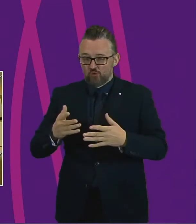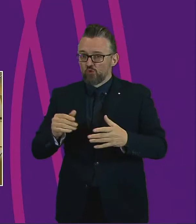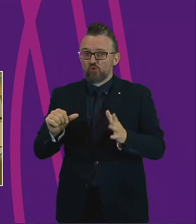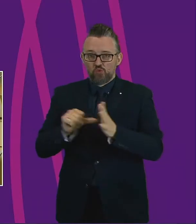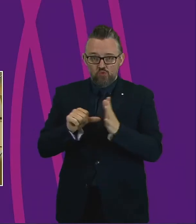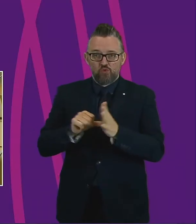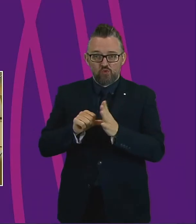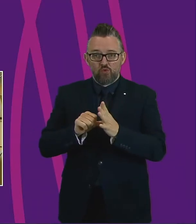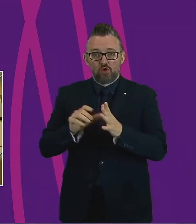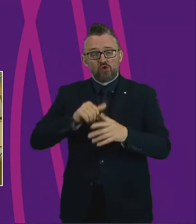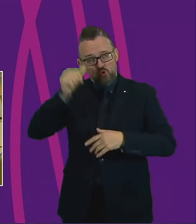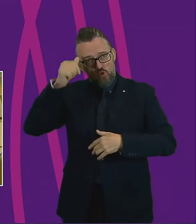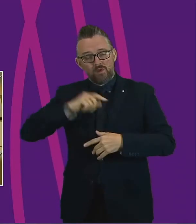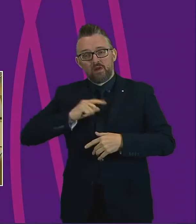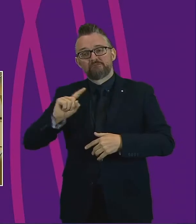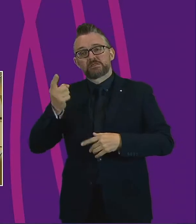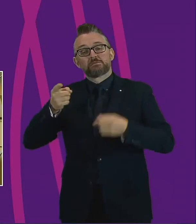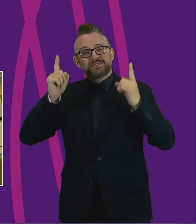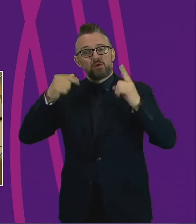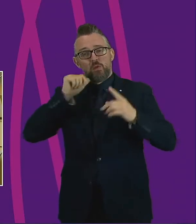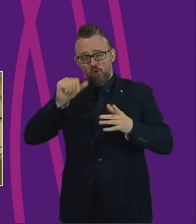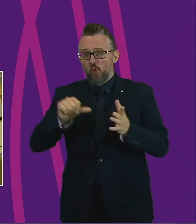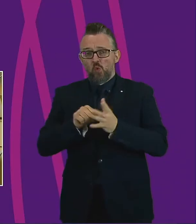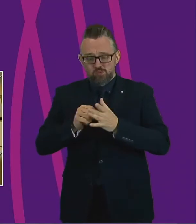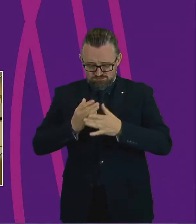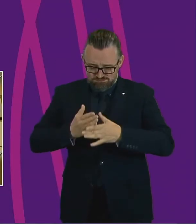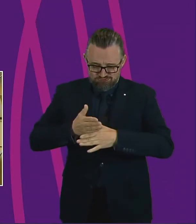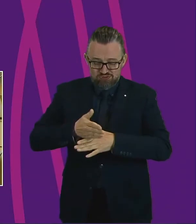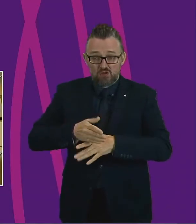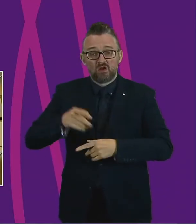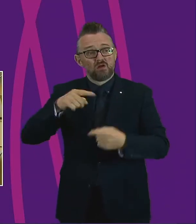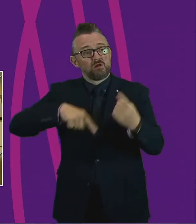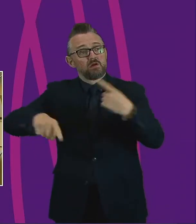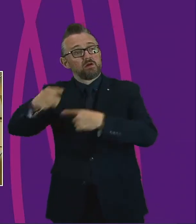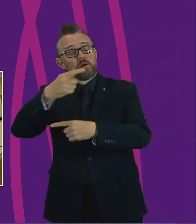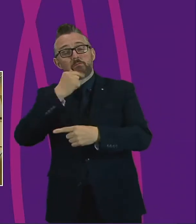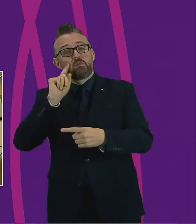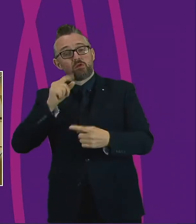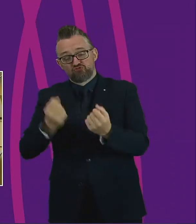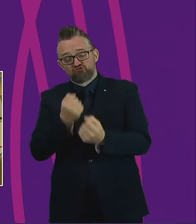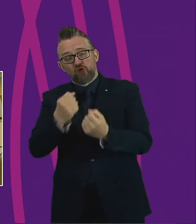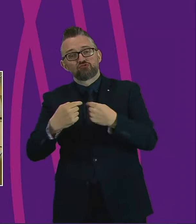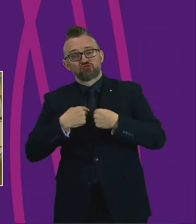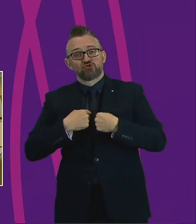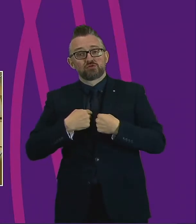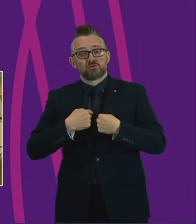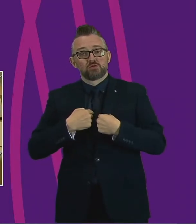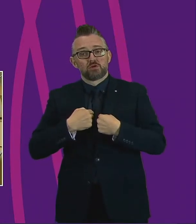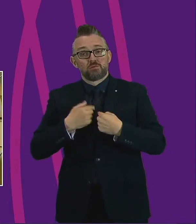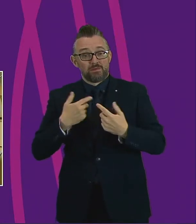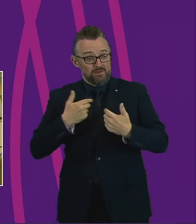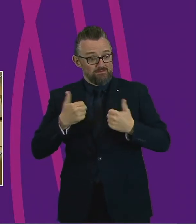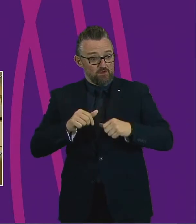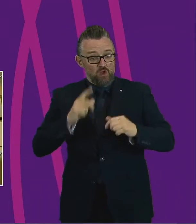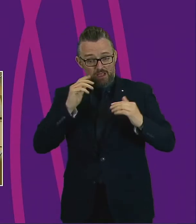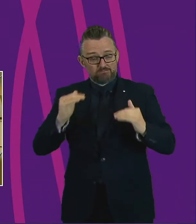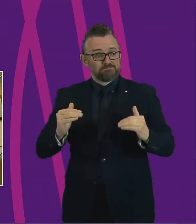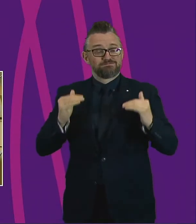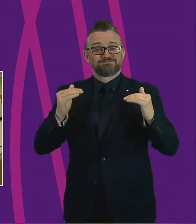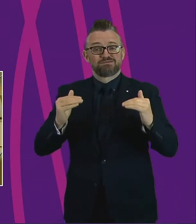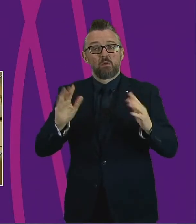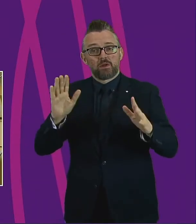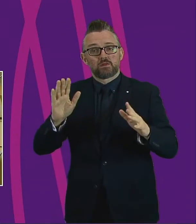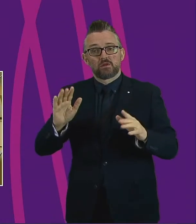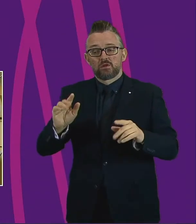be enormously tested by this, and people will make their own judgments on how and if I rise to that. But I think